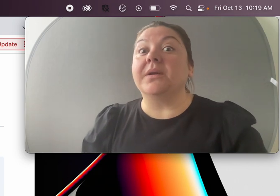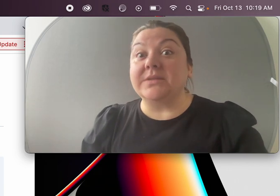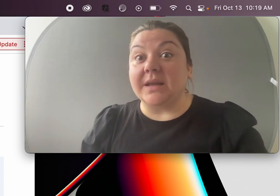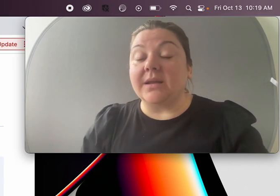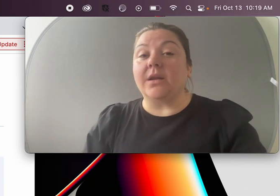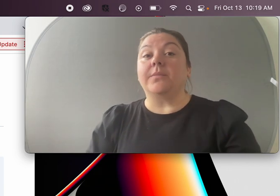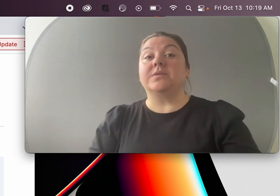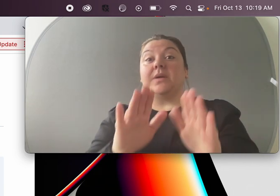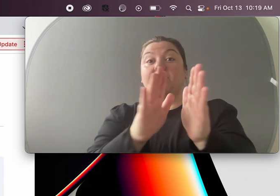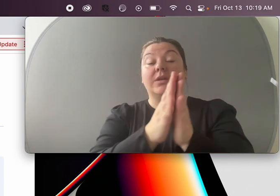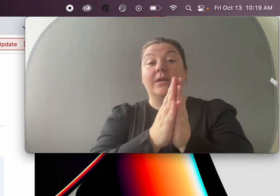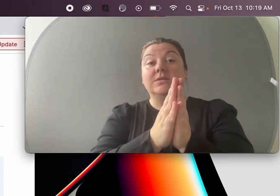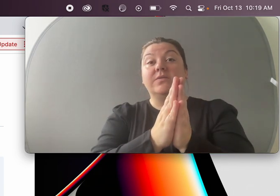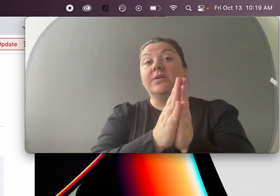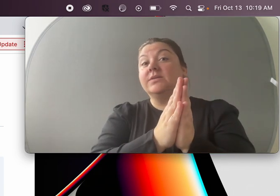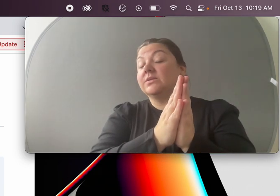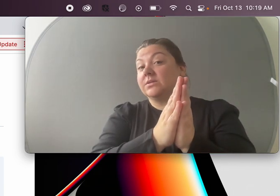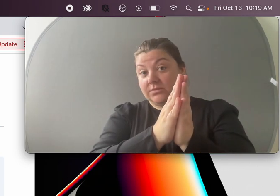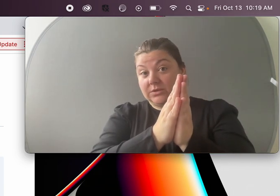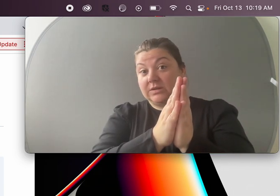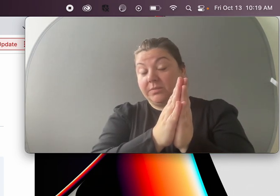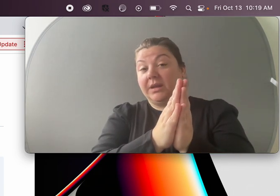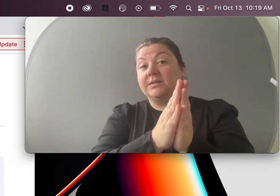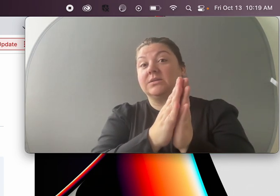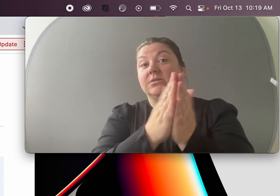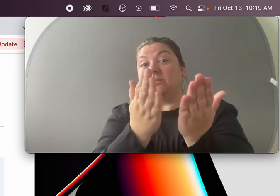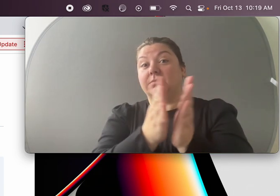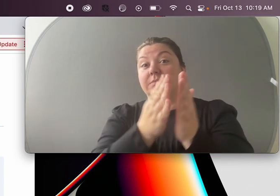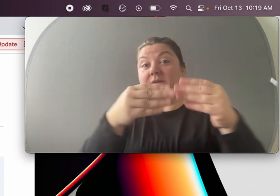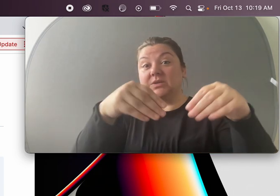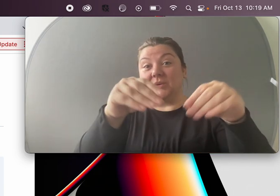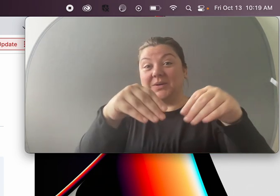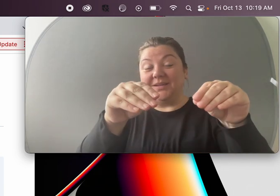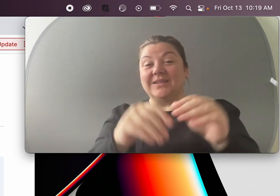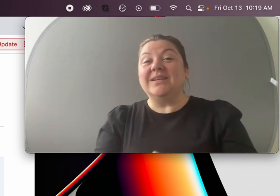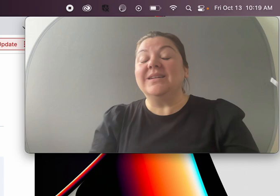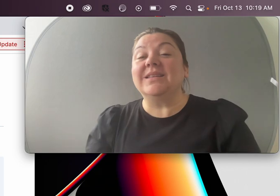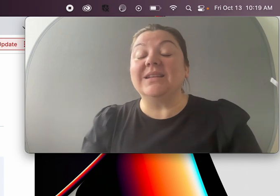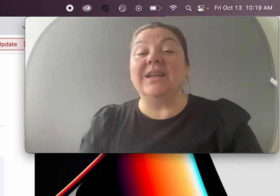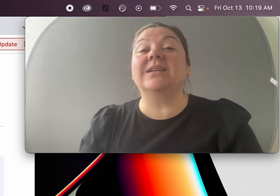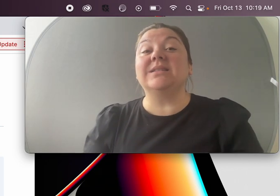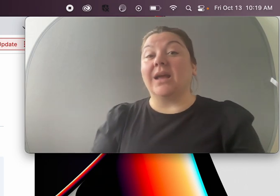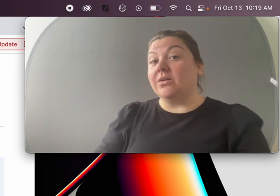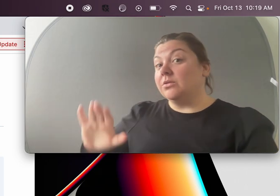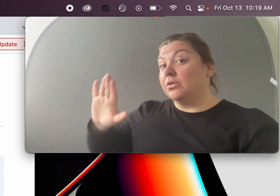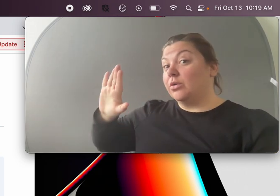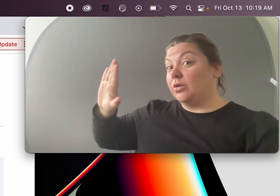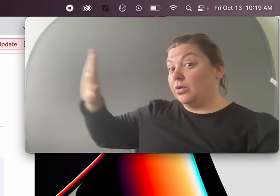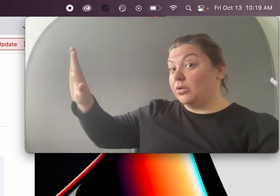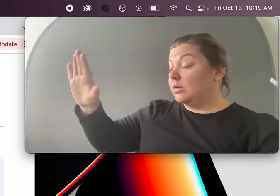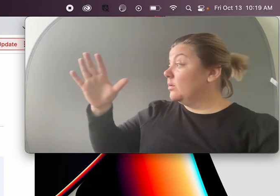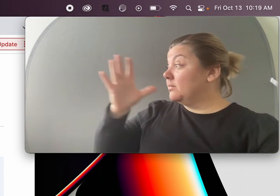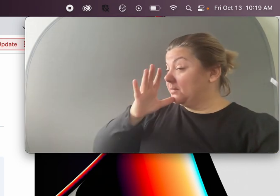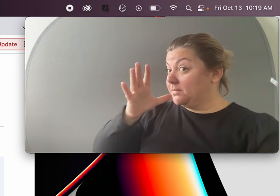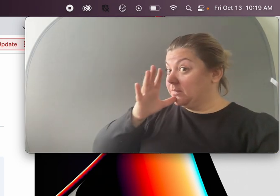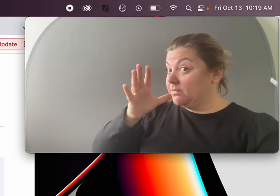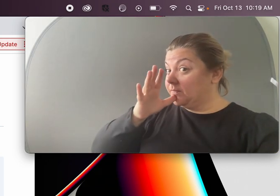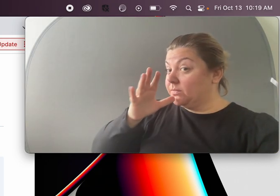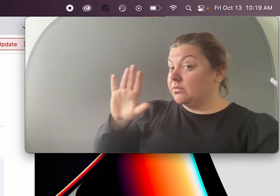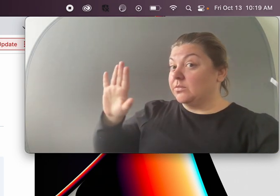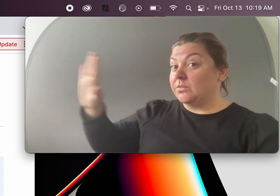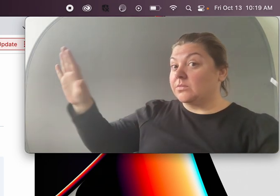so we are setting it up. So we have the nouns first, which is the place, bookstore. The next noun,